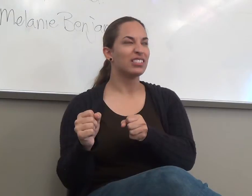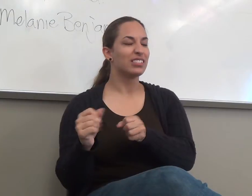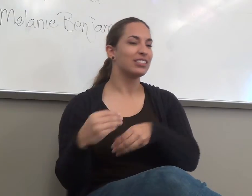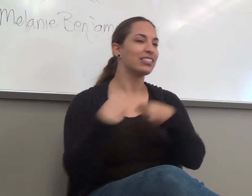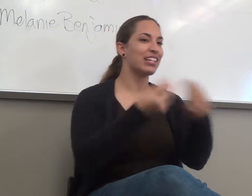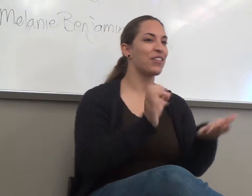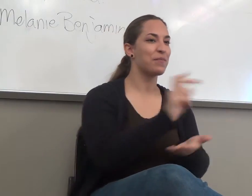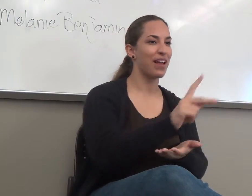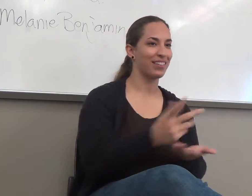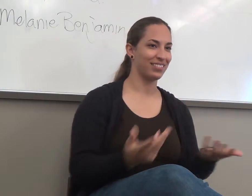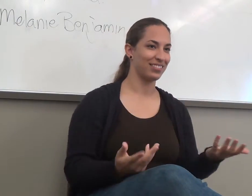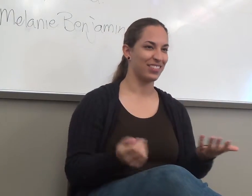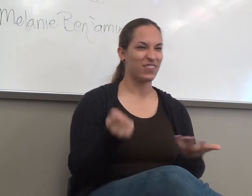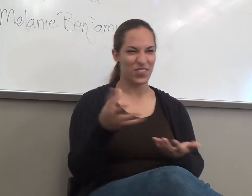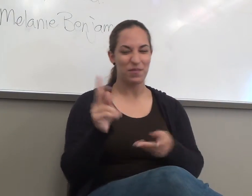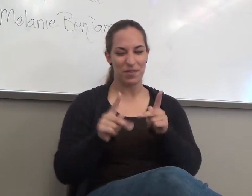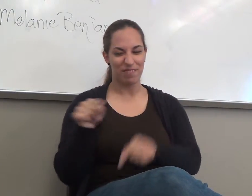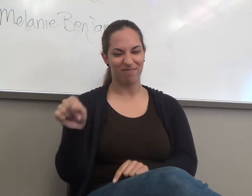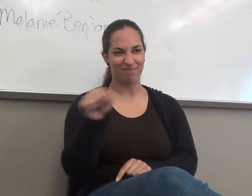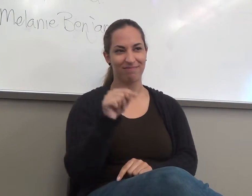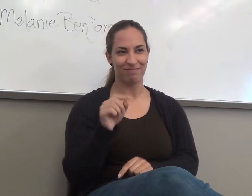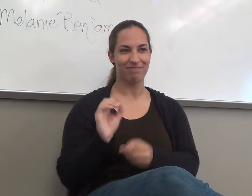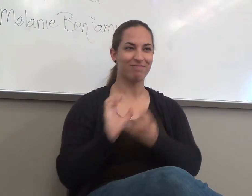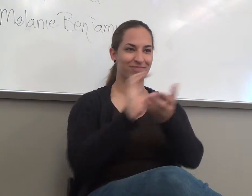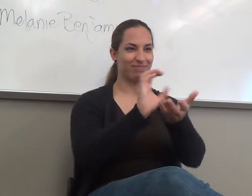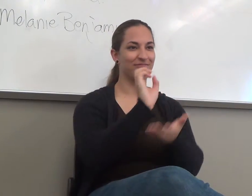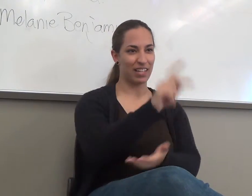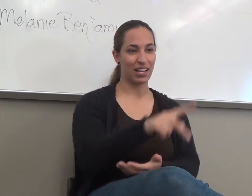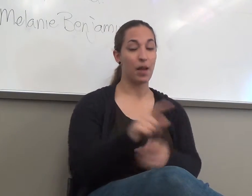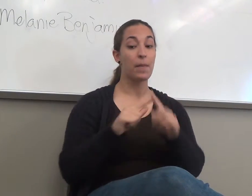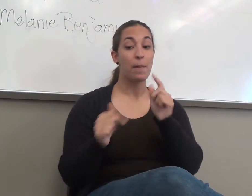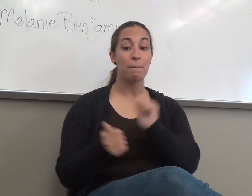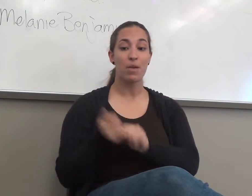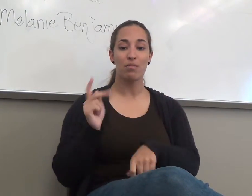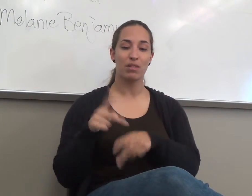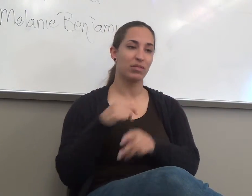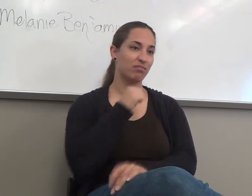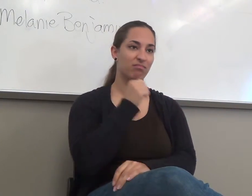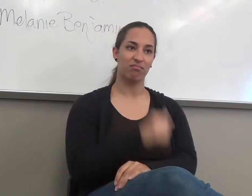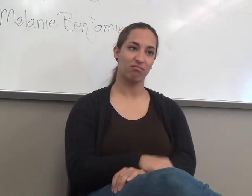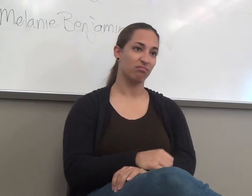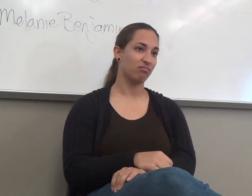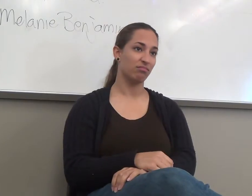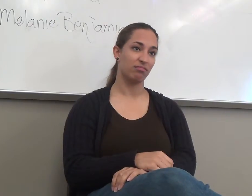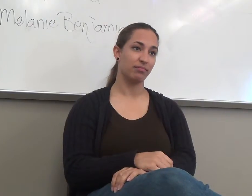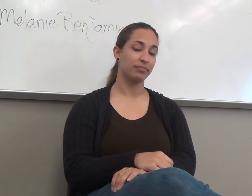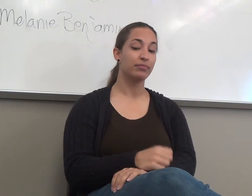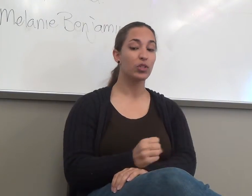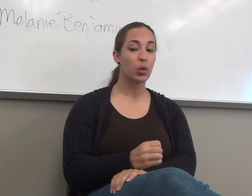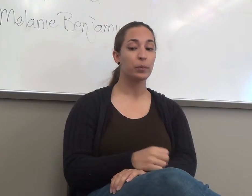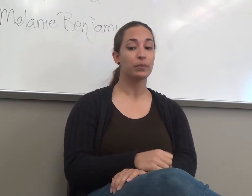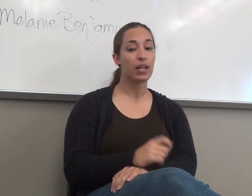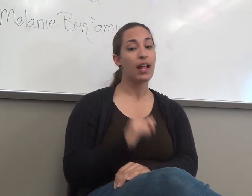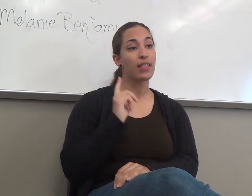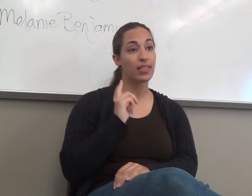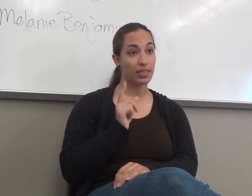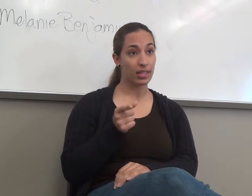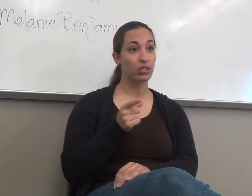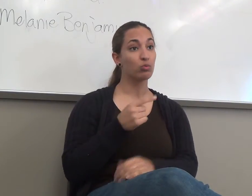it, but most people didn't. Okay, so this works, okay, because they don't try